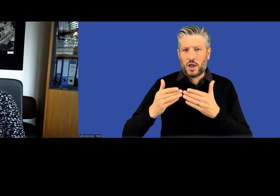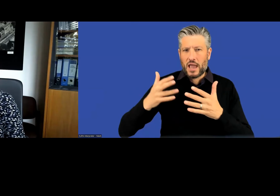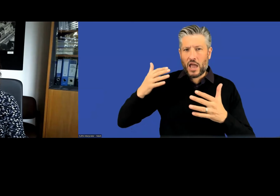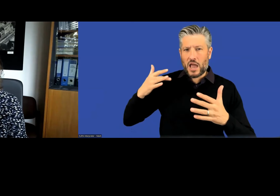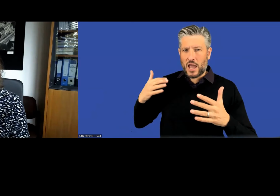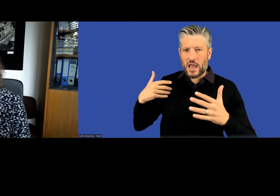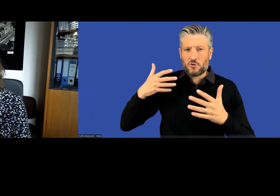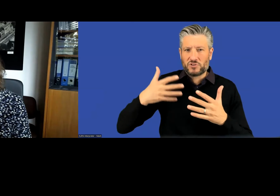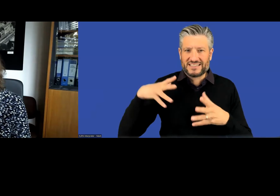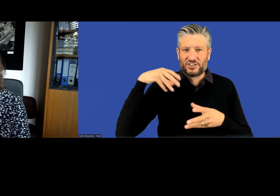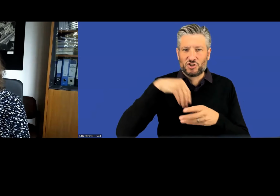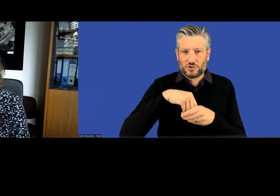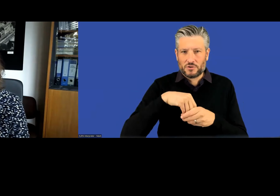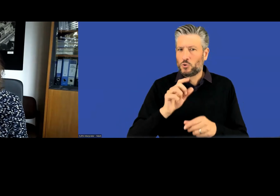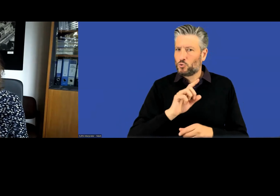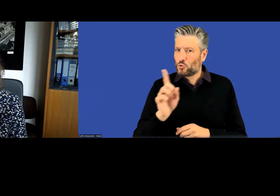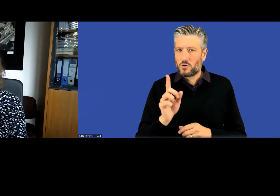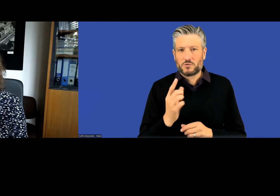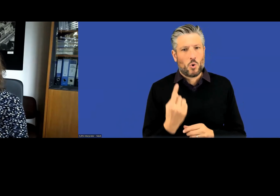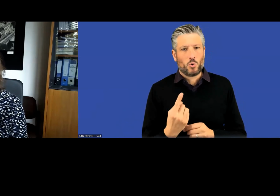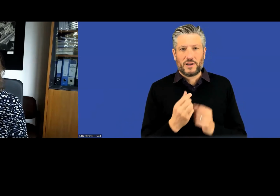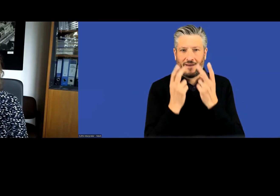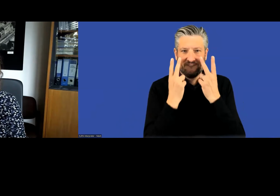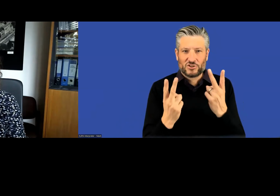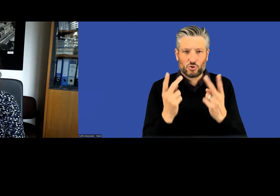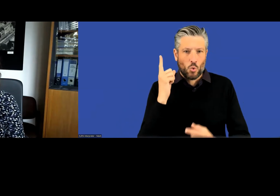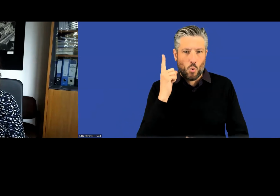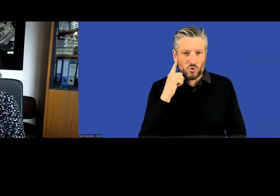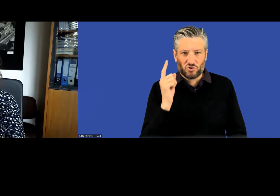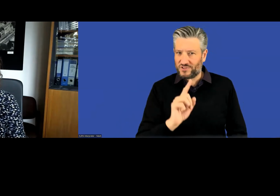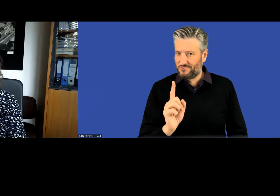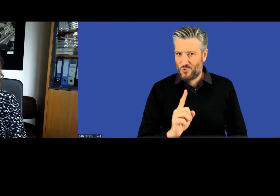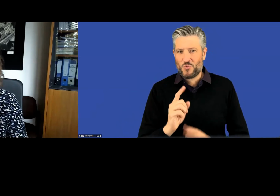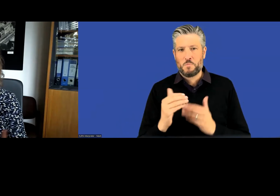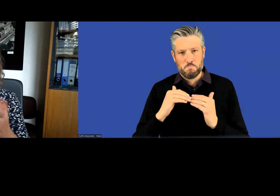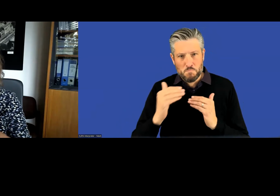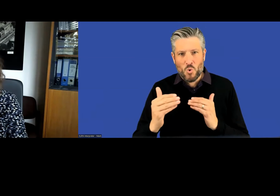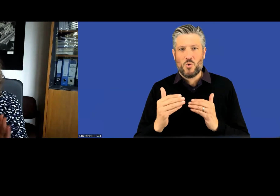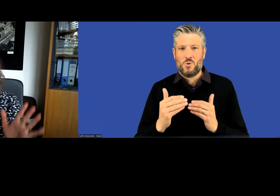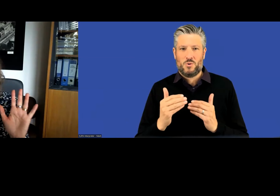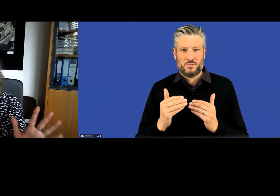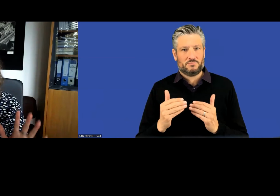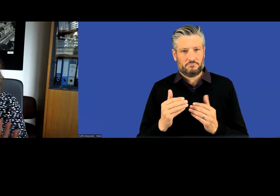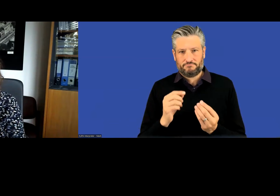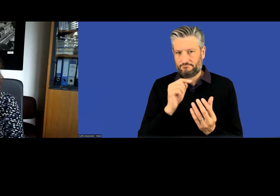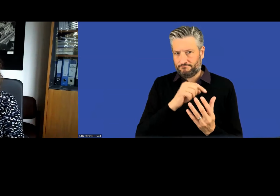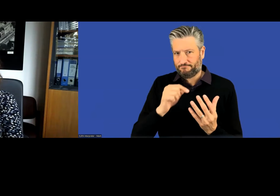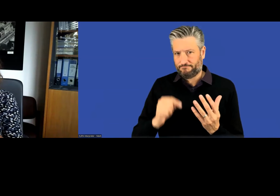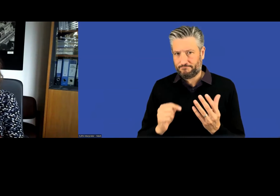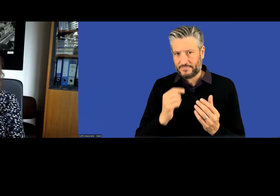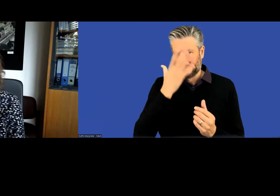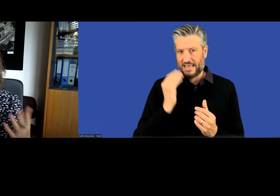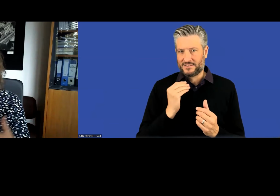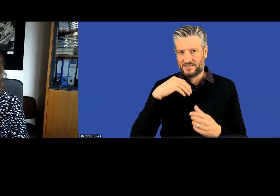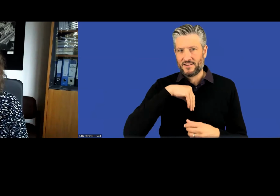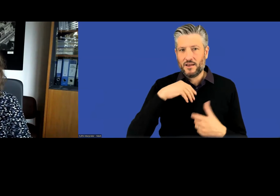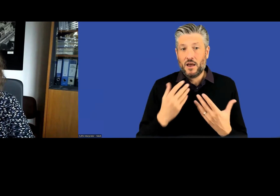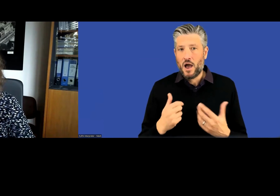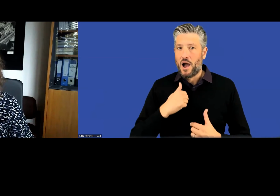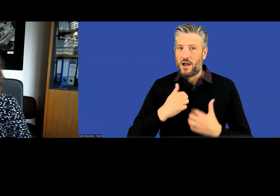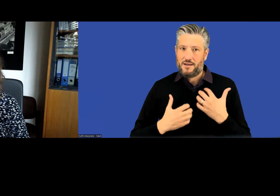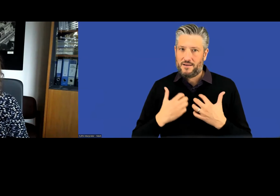senses. And I am really looking forward to seeing how this project grows. So summing up, and I am going to get to the end, Ray, I promise, I'd